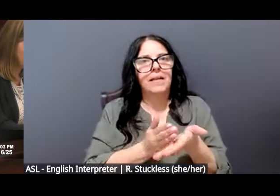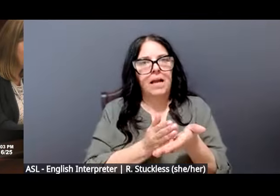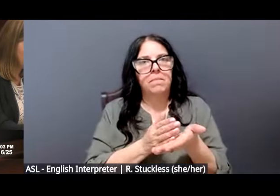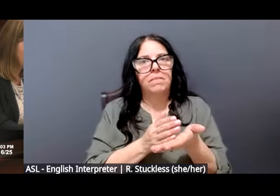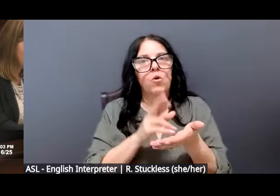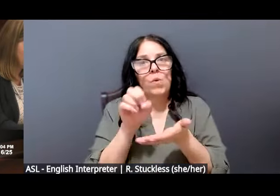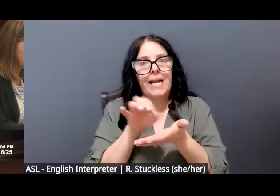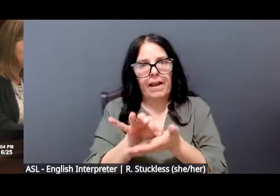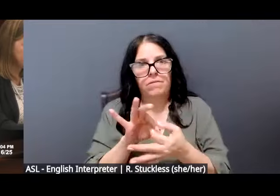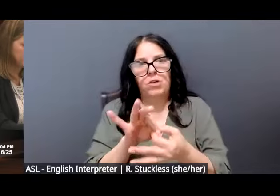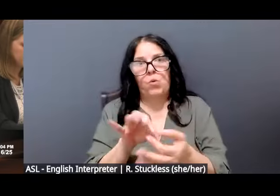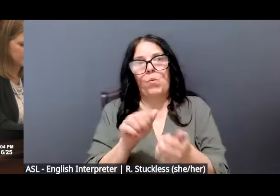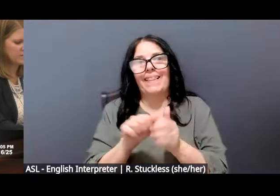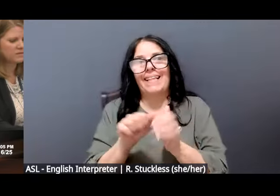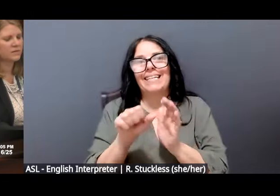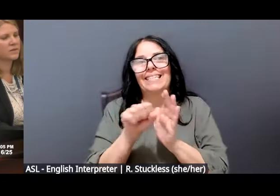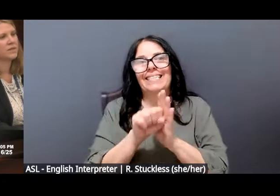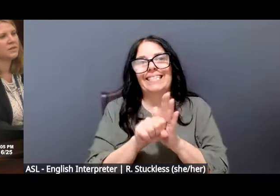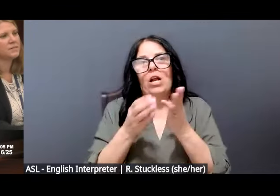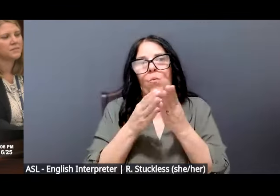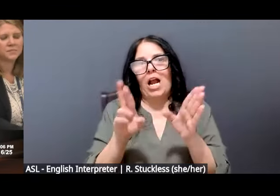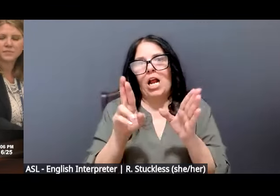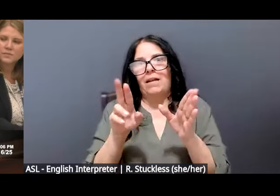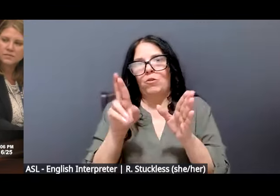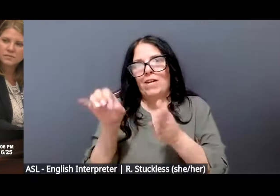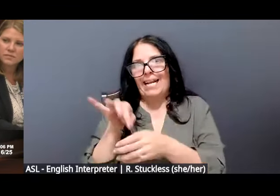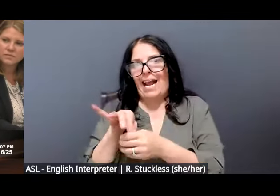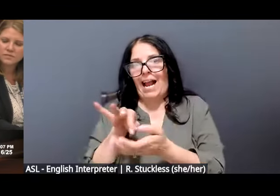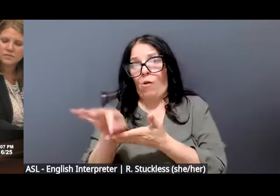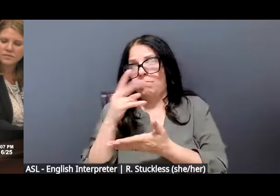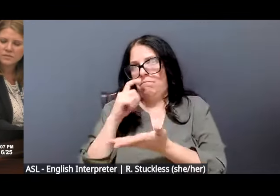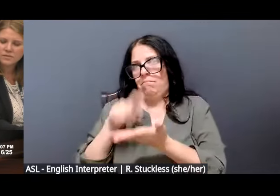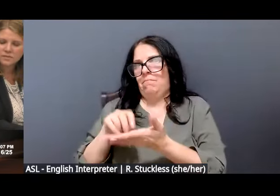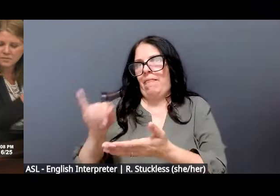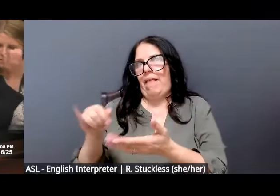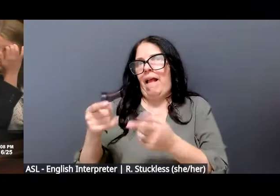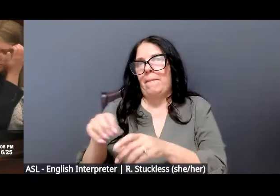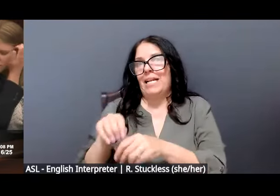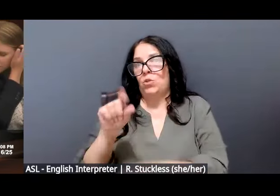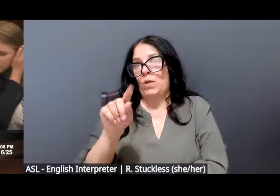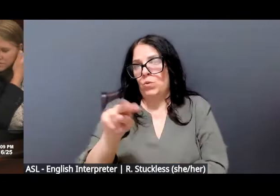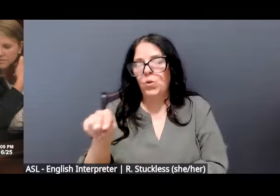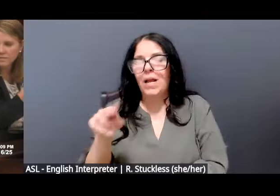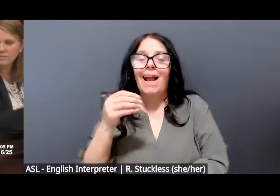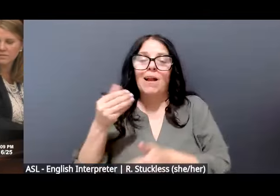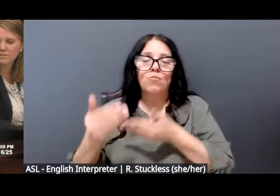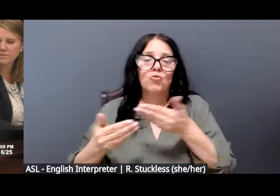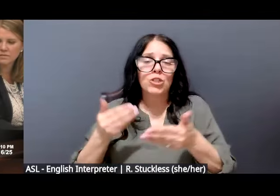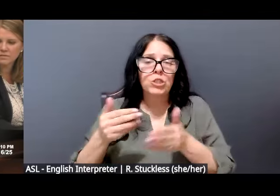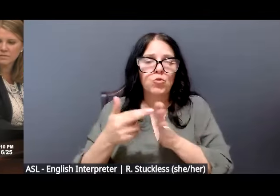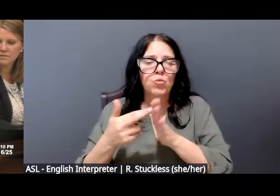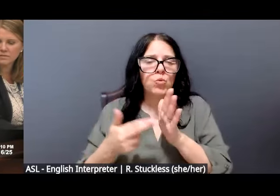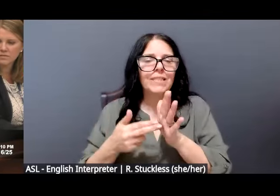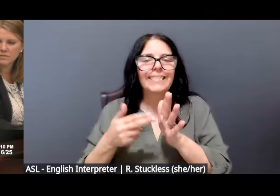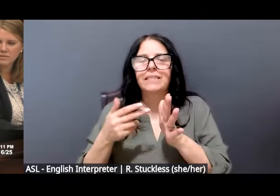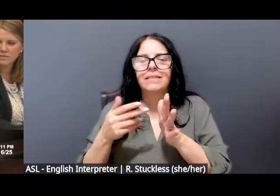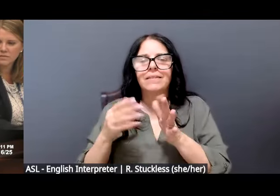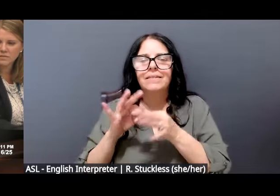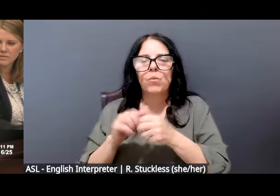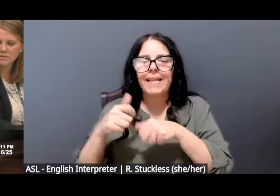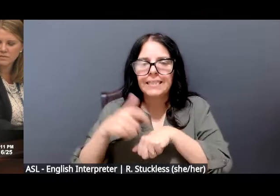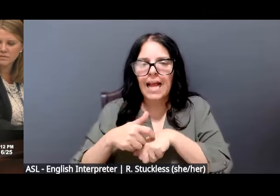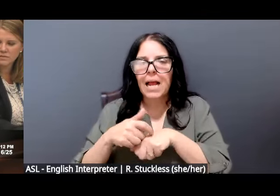recount that we saw in 2022, for example, and the procedural rules were largely timing and just kind of cleanups. Those were filed